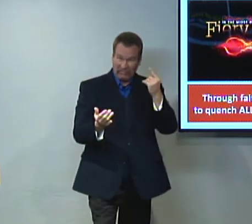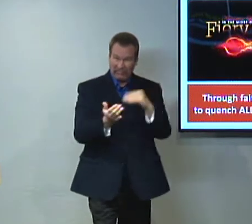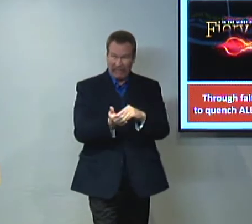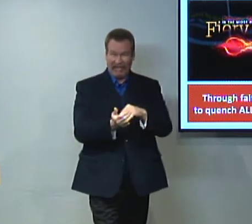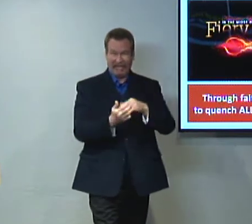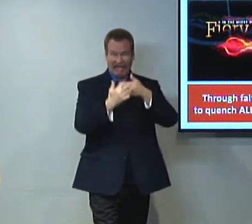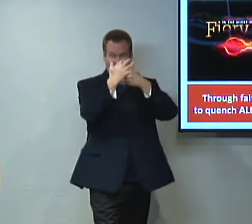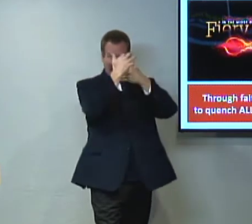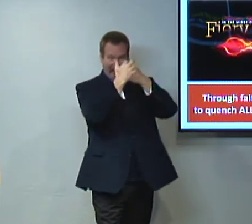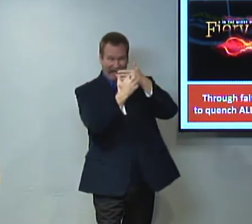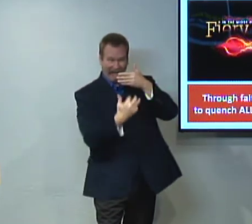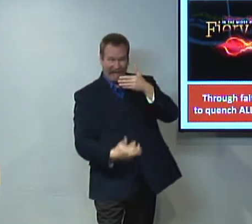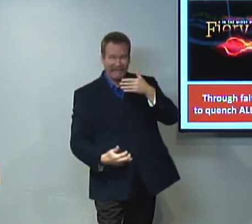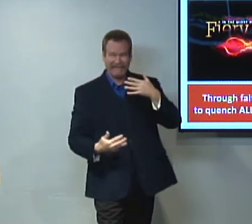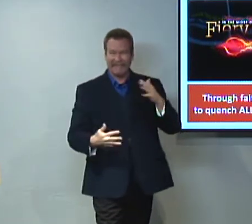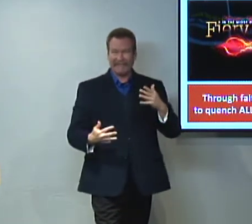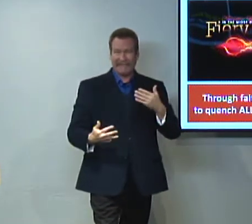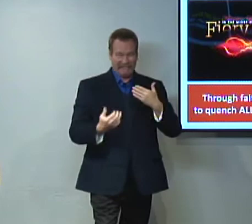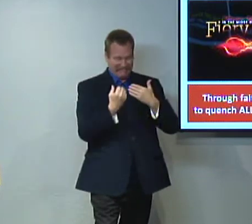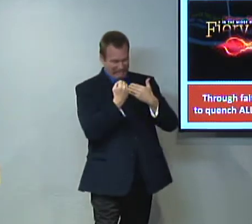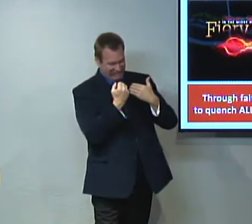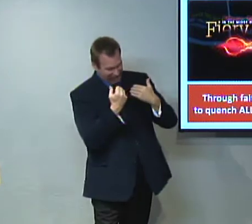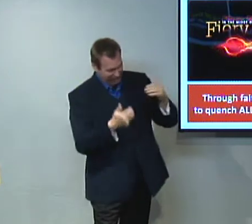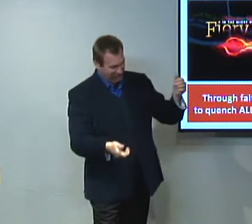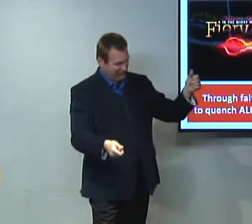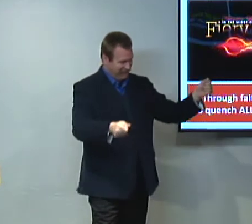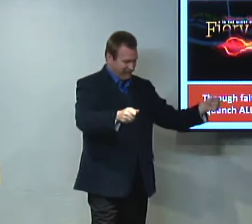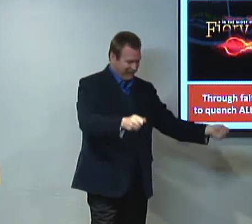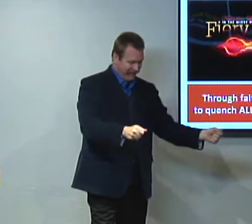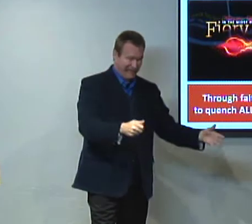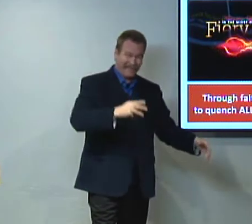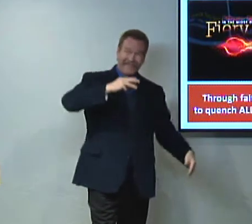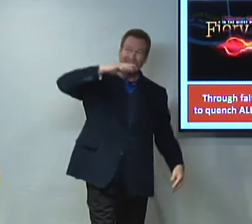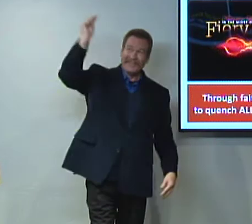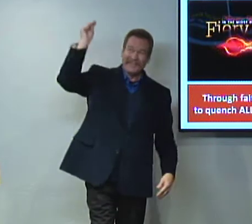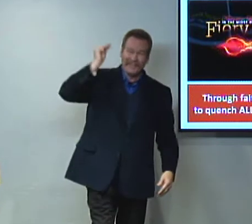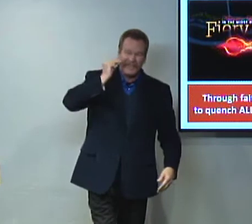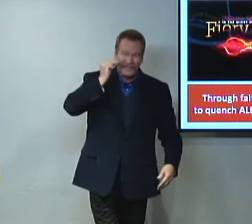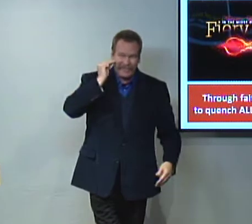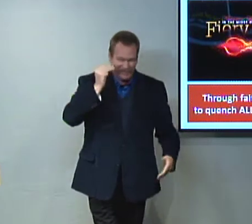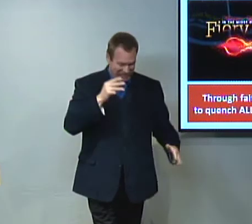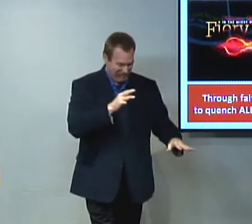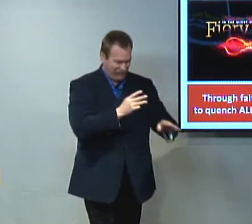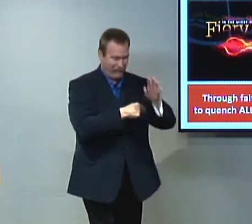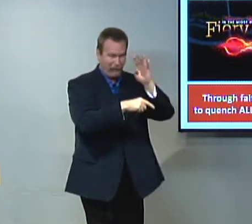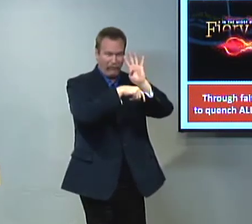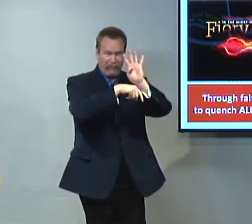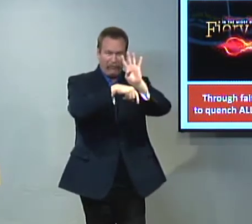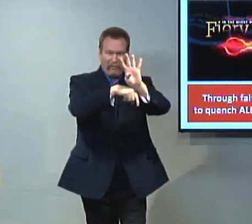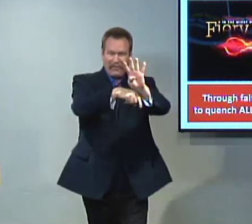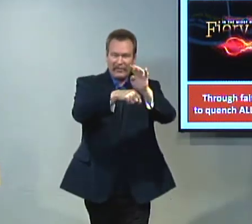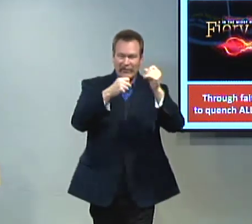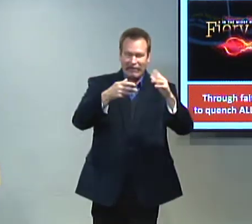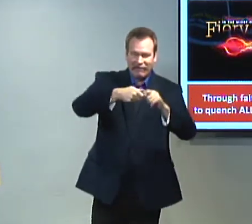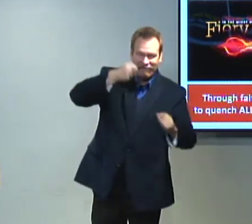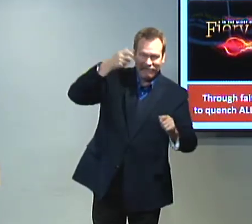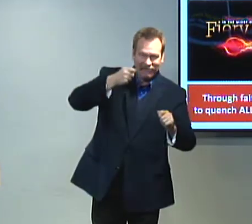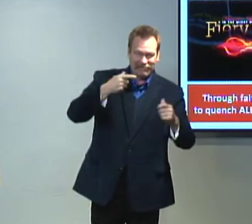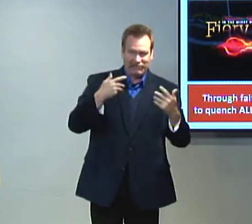becomes, even 1,000 times we are brought against it, we need to know that we will